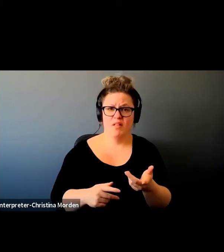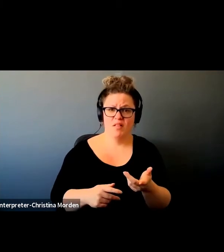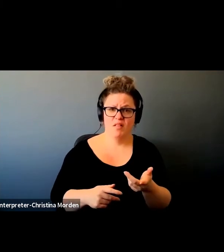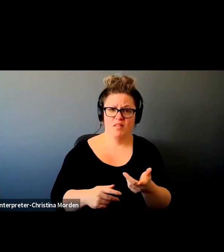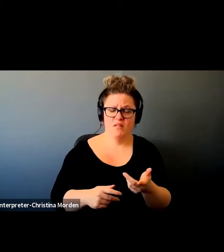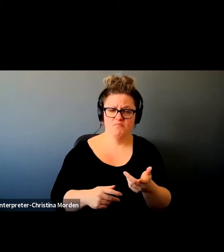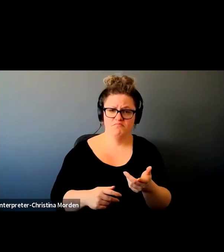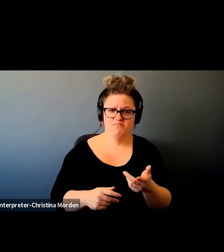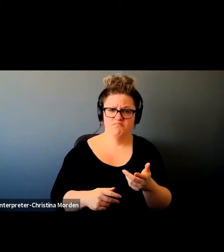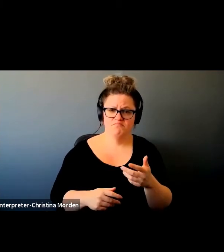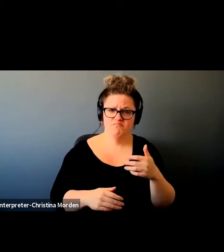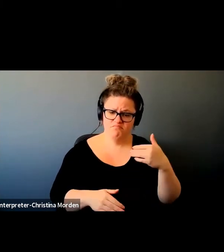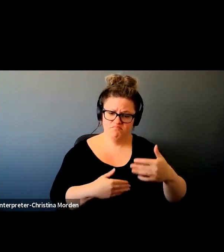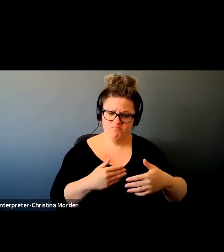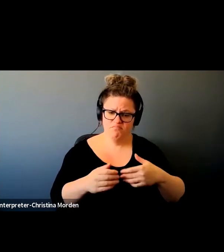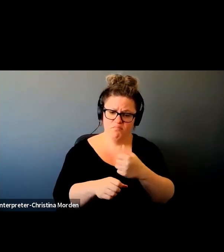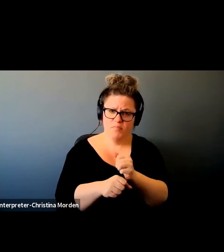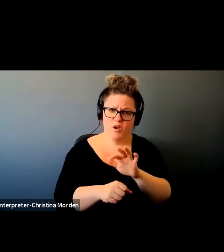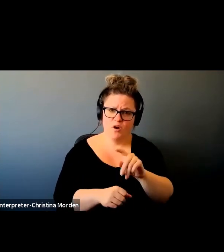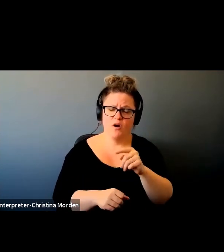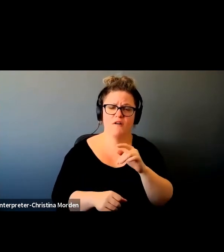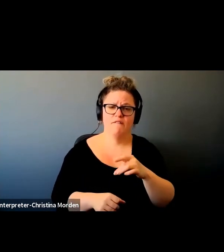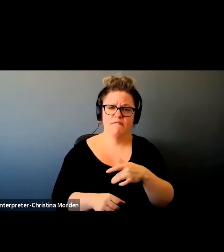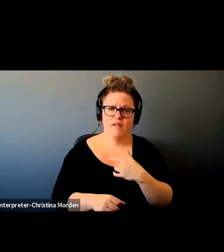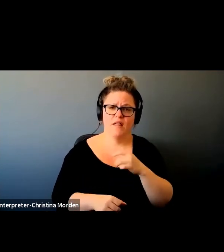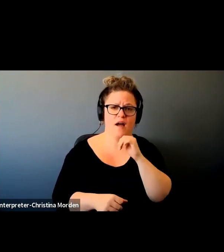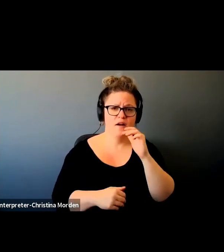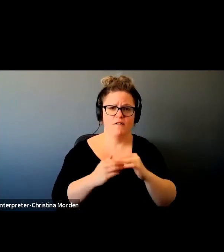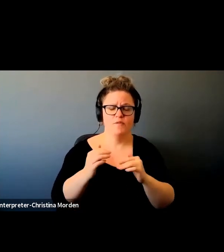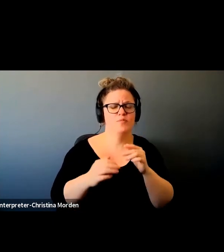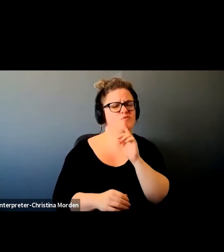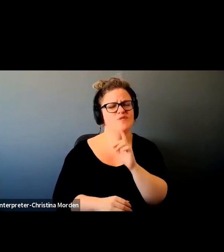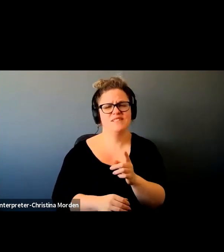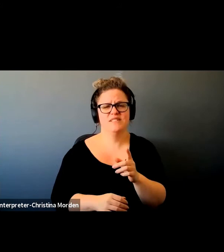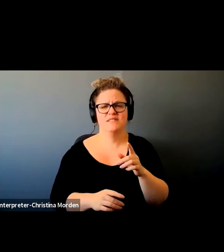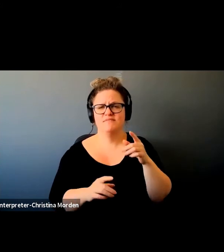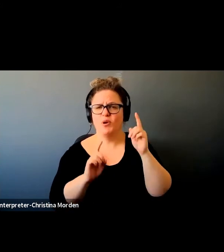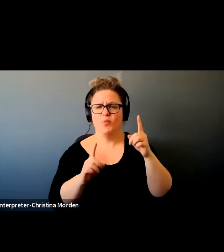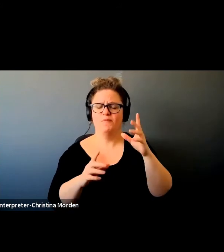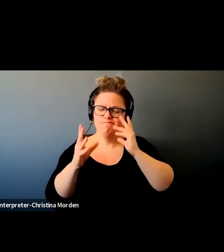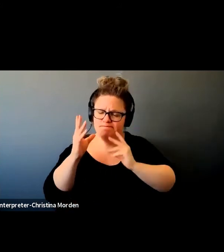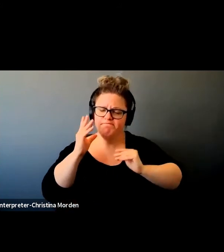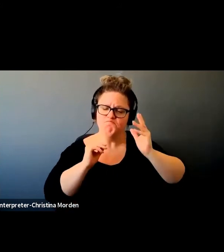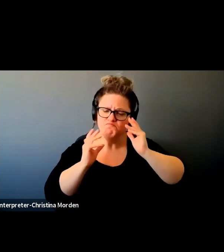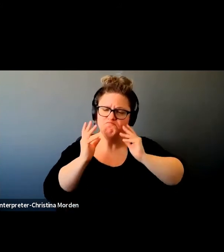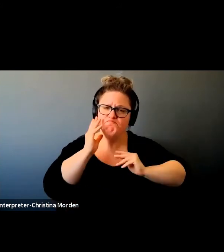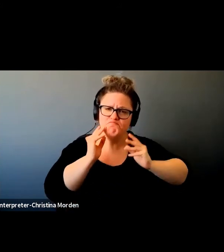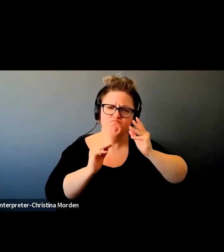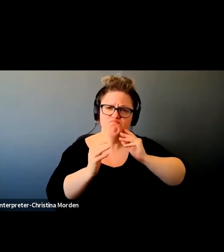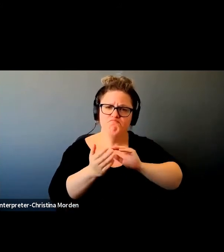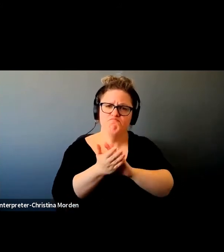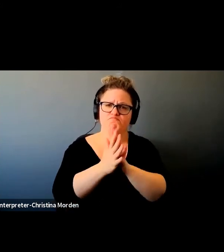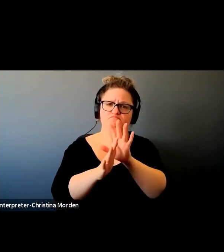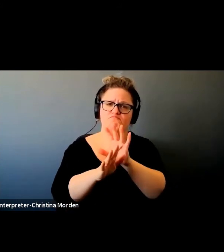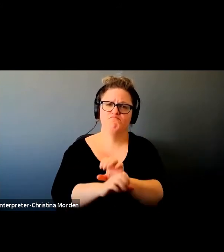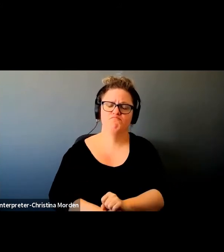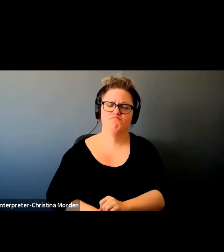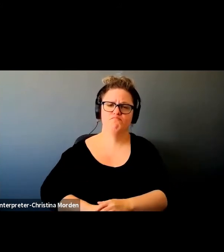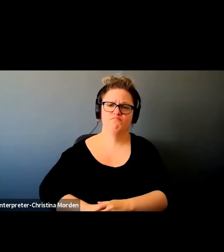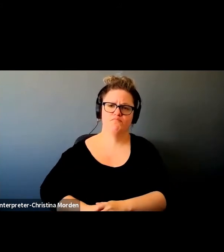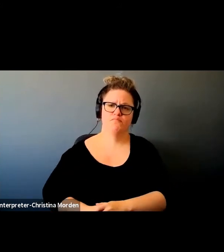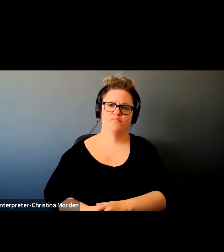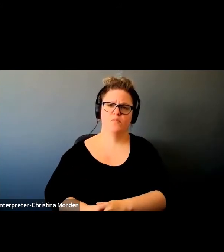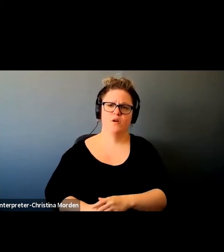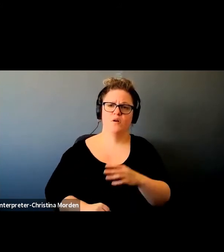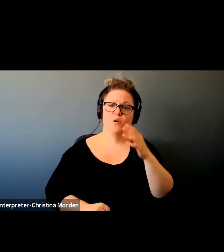of it. And that's why, again, I say try to get as much experience anywhere as possible, because your seasoning